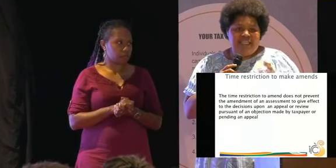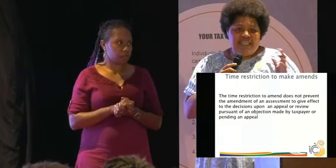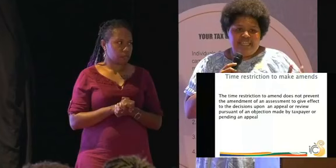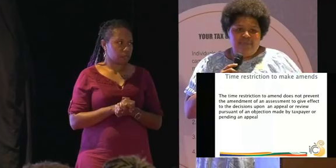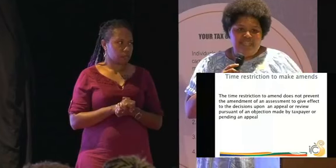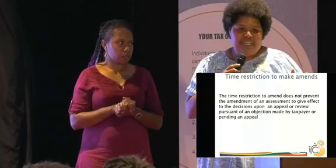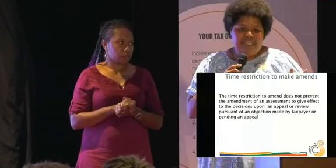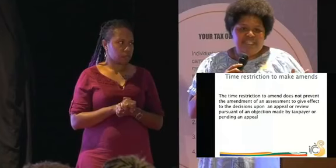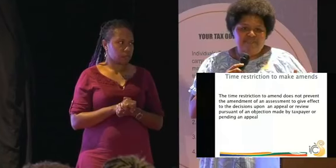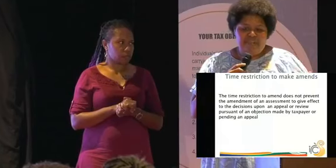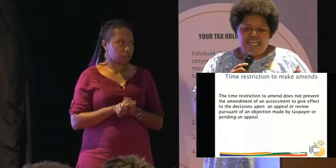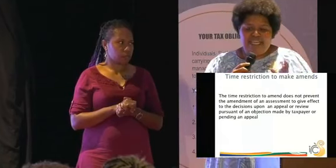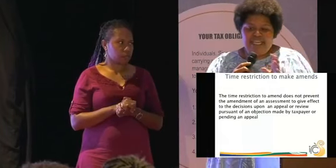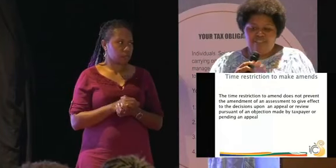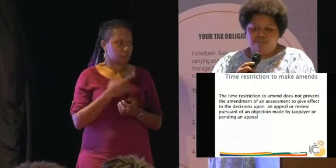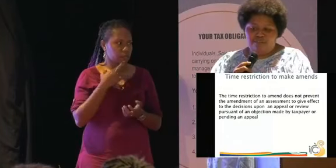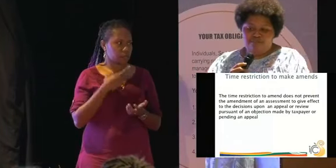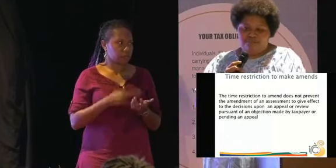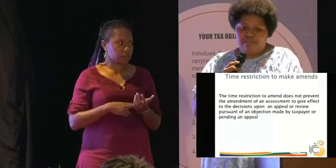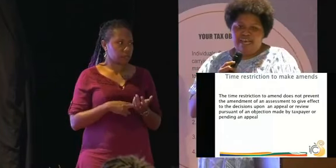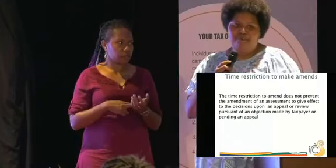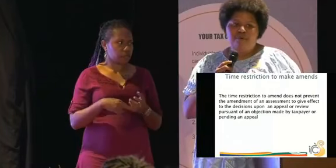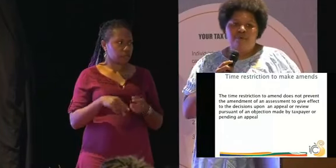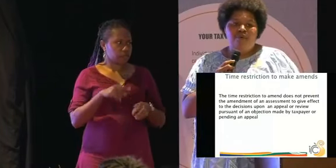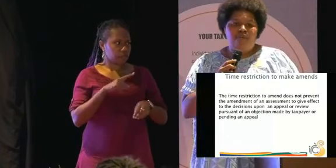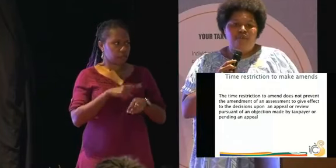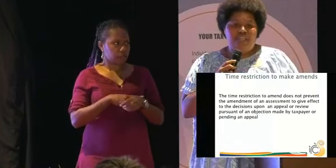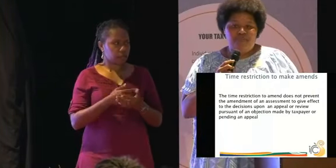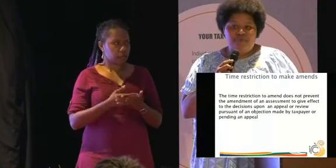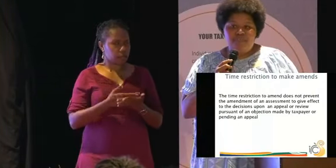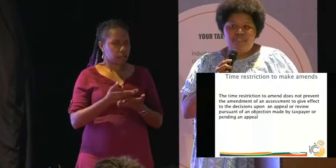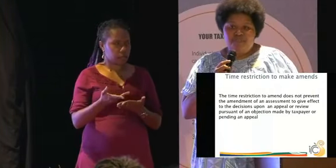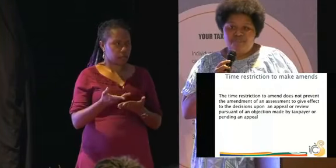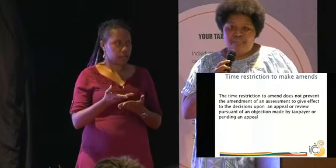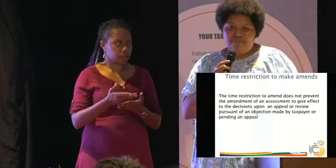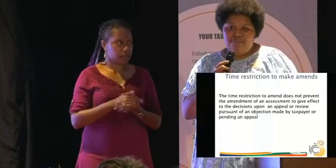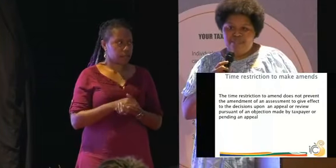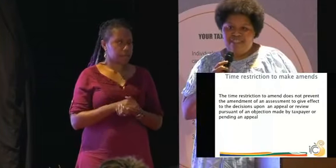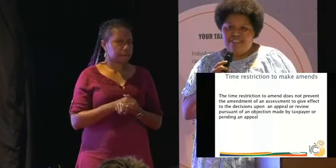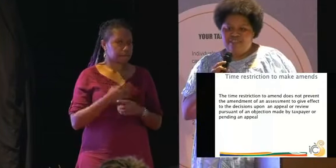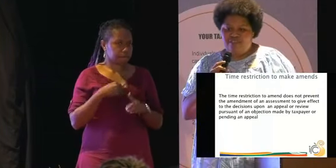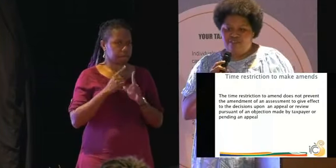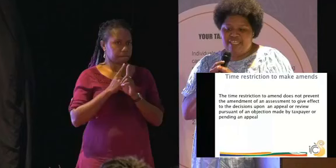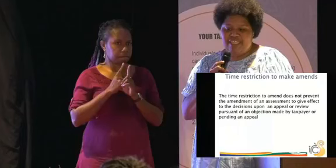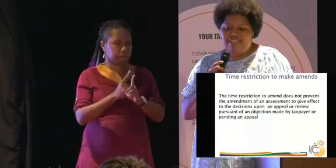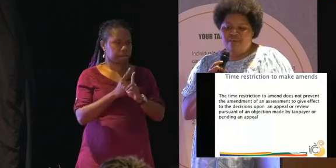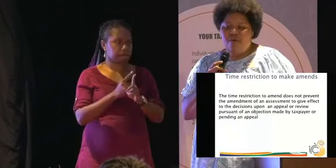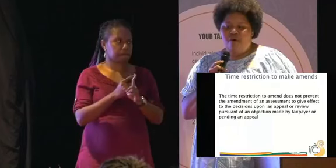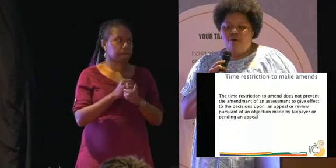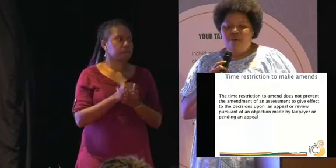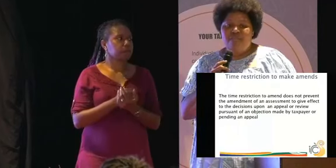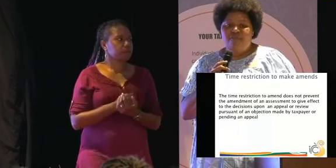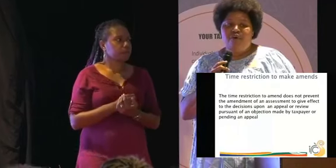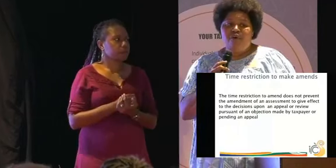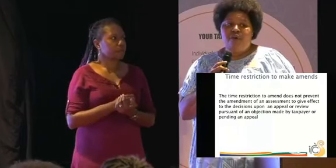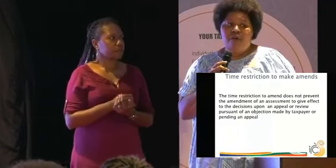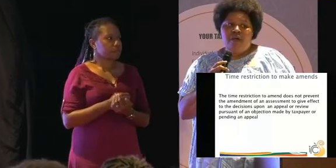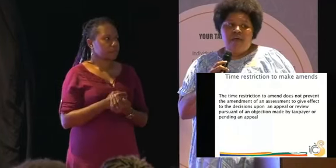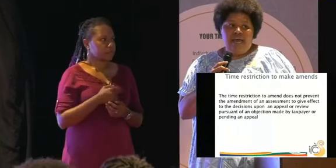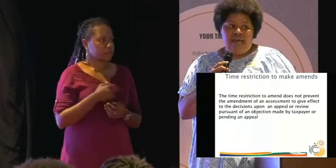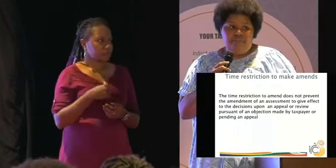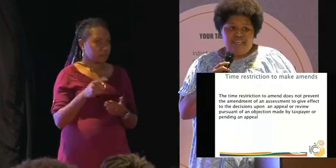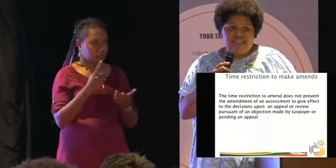the timing that is given there does not follow in the provisions of the amendments. So this is only